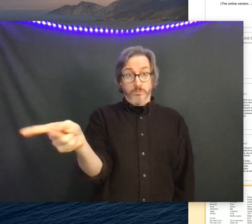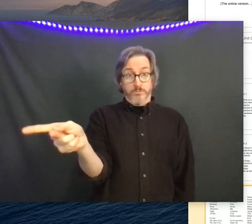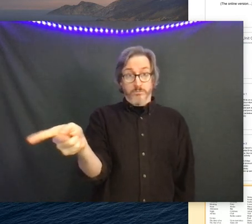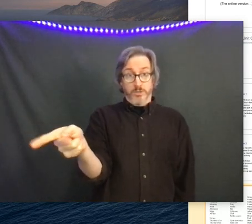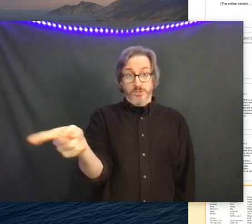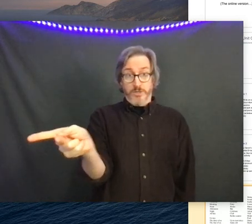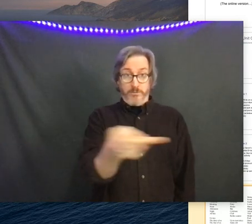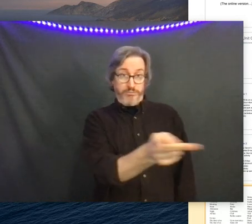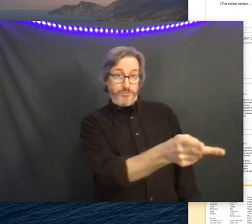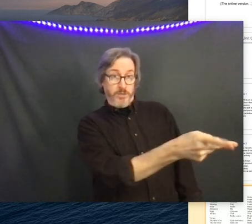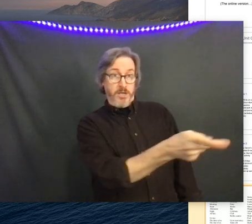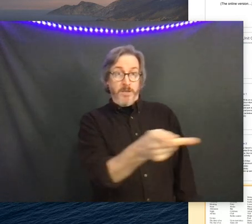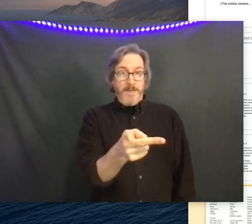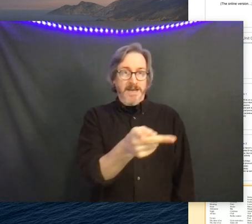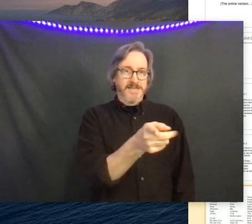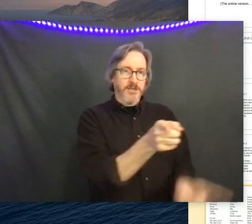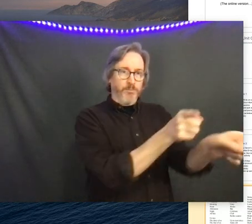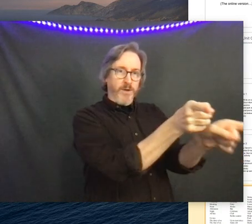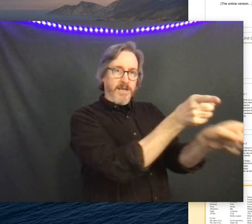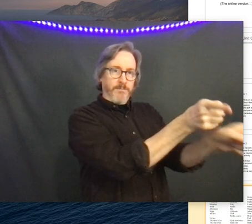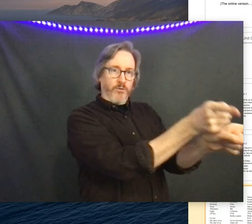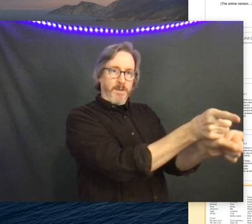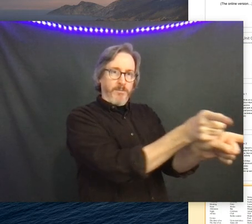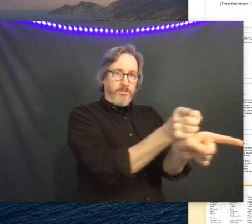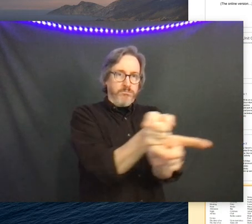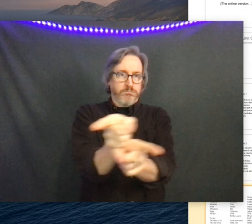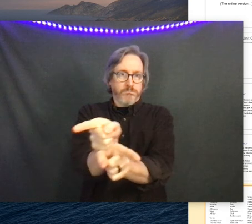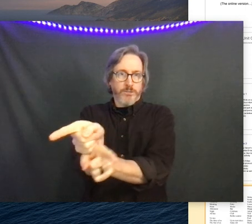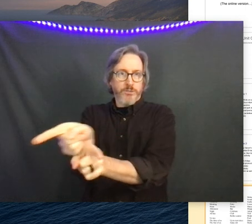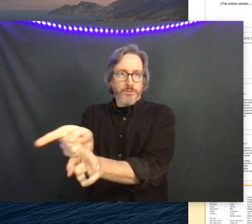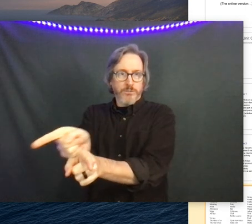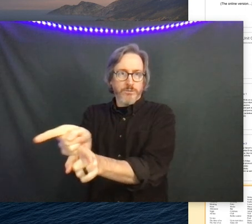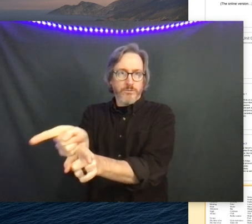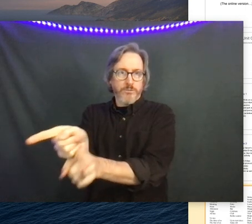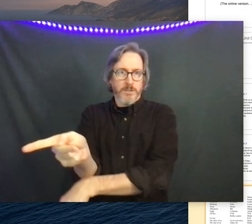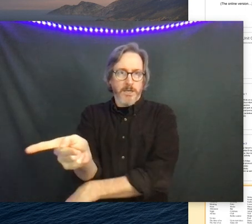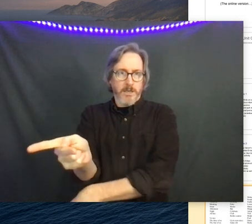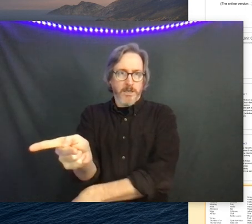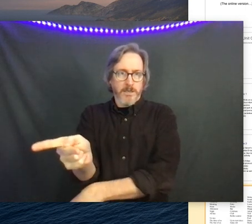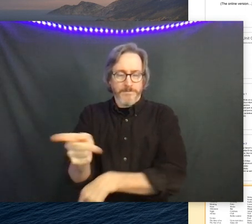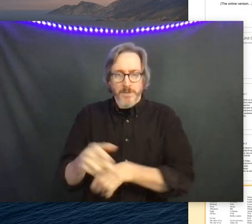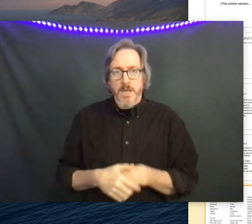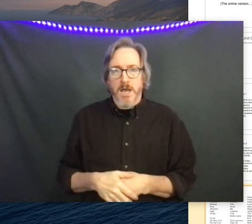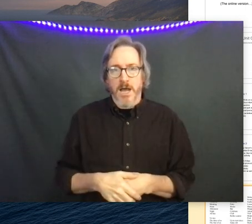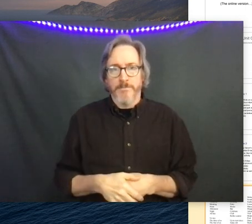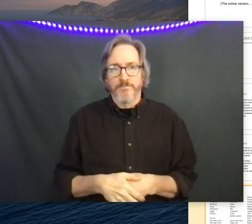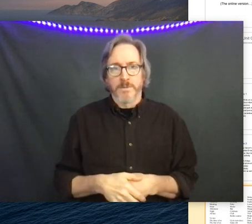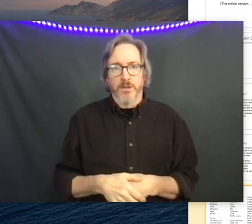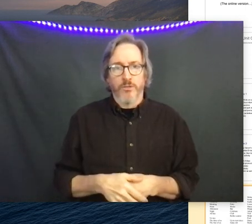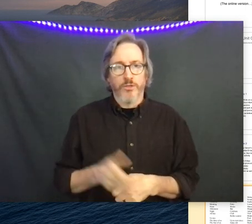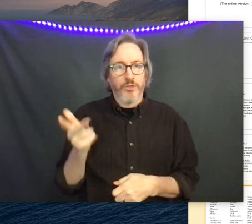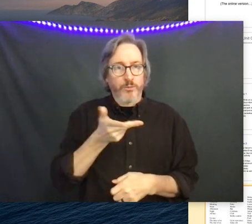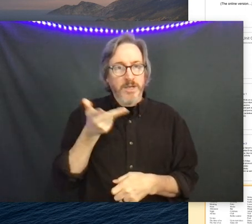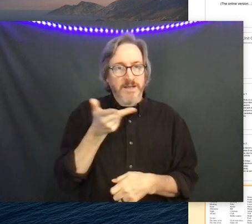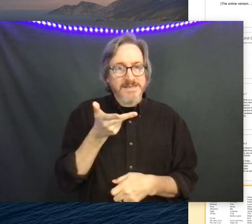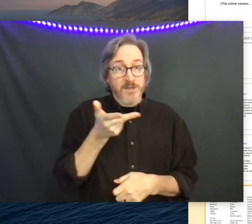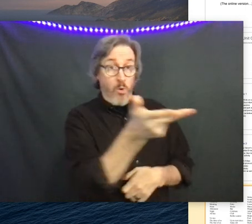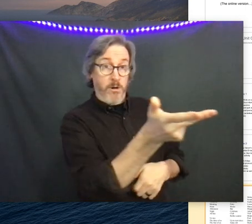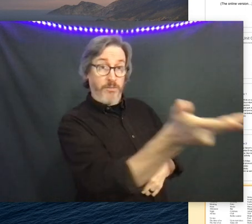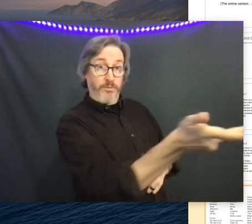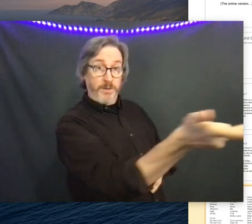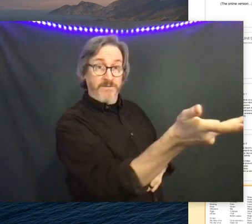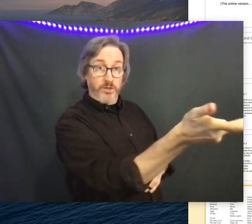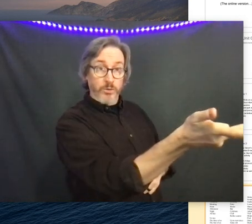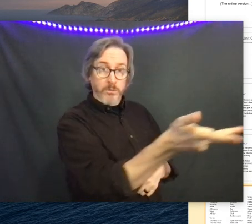two. Those, and it's like you're pointing at both people. You two, okay. 3 of us,